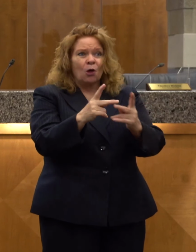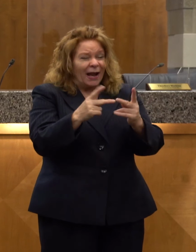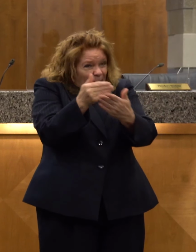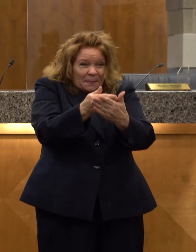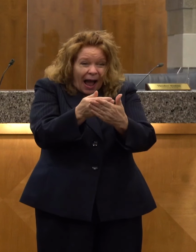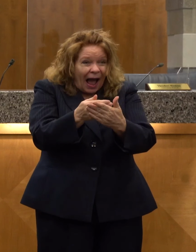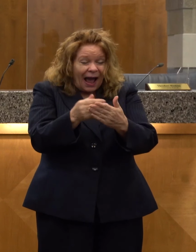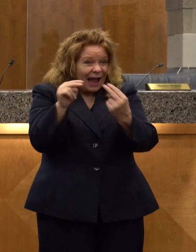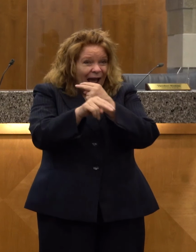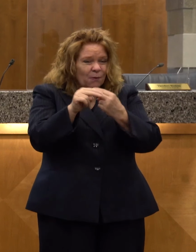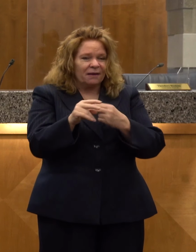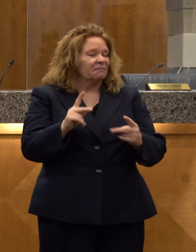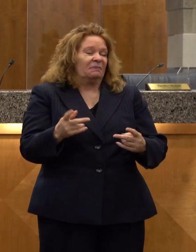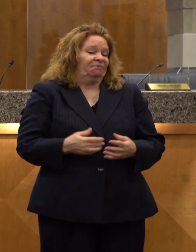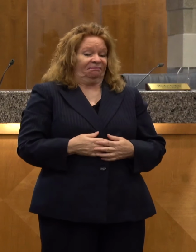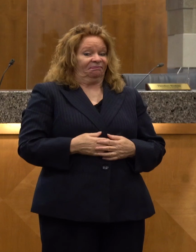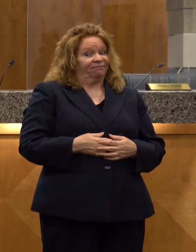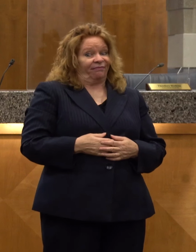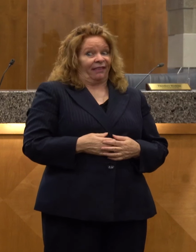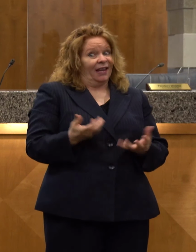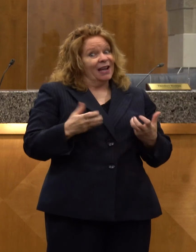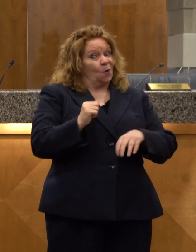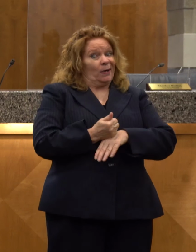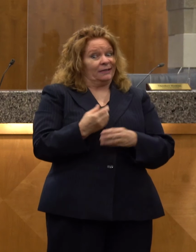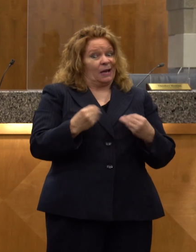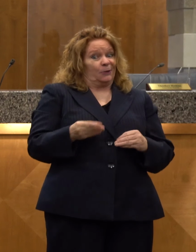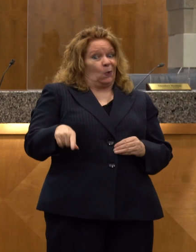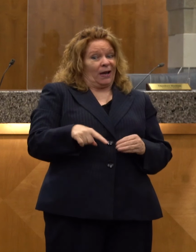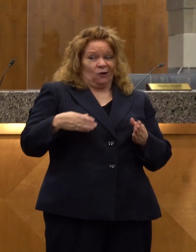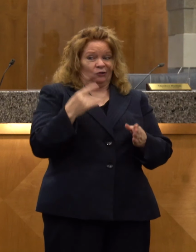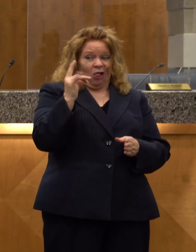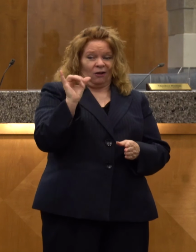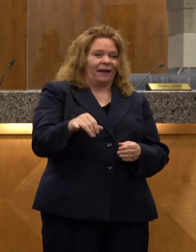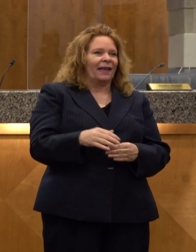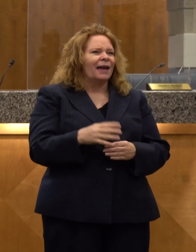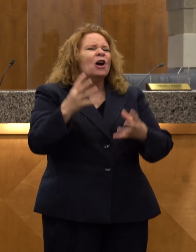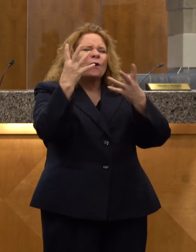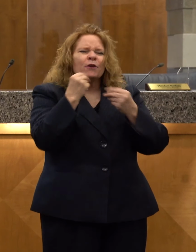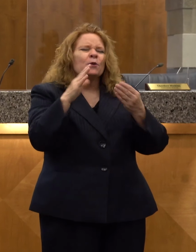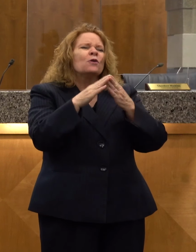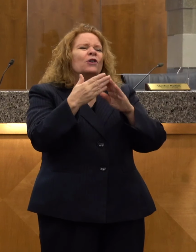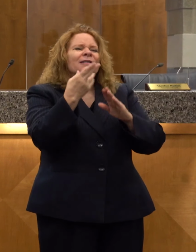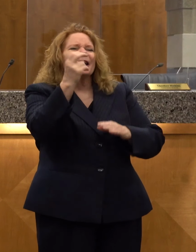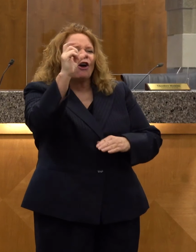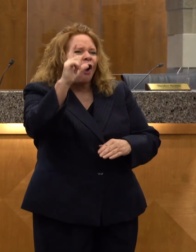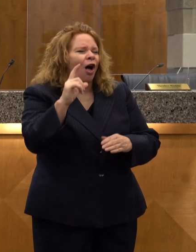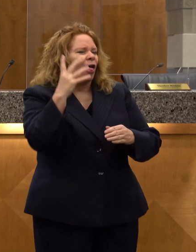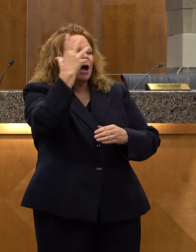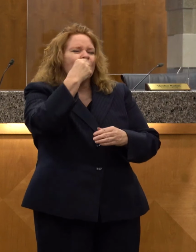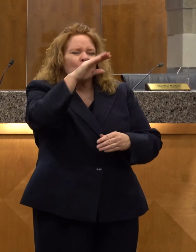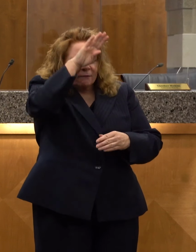exit, no one wants to set up shop where the street looks like this. We have this beautiful city hall, the beautiful